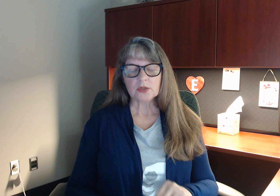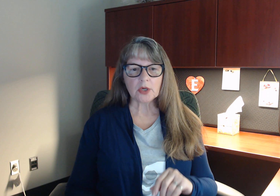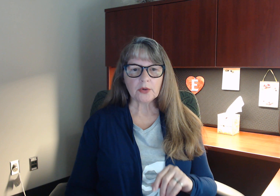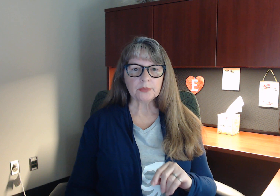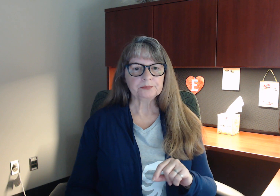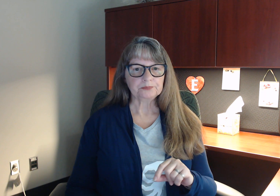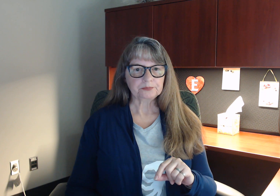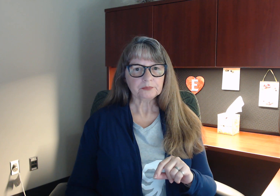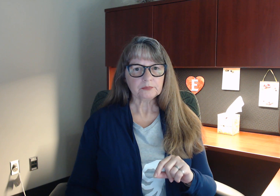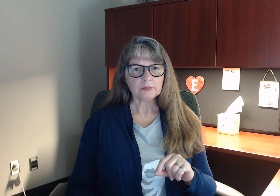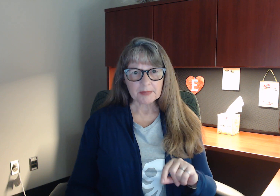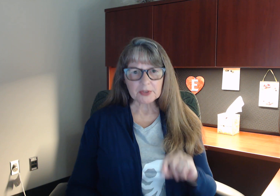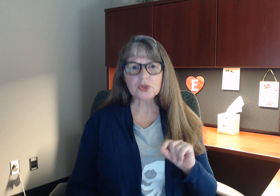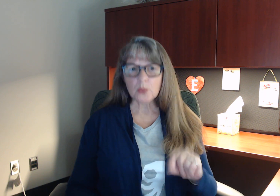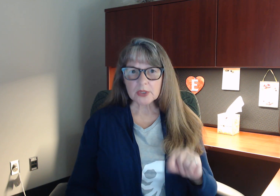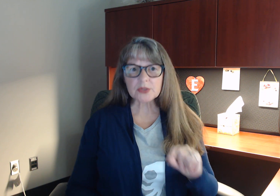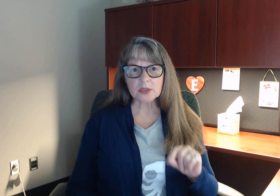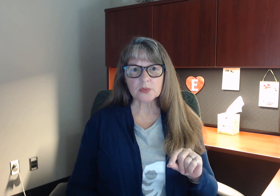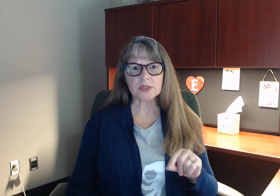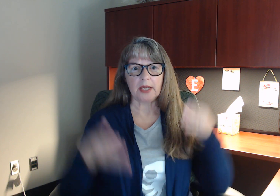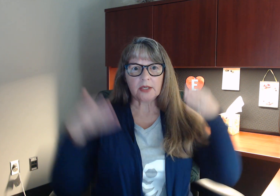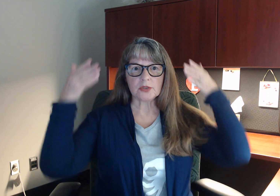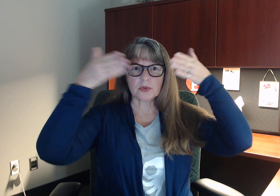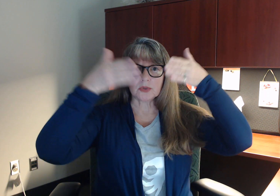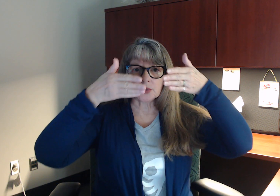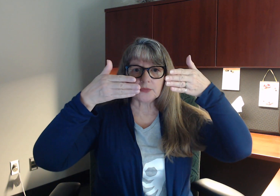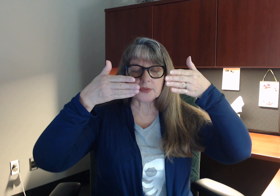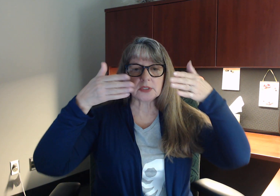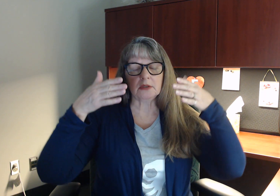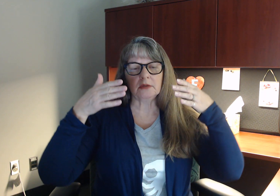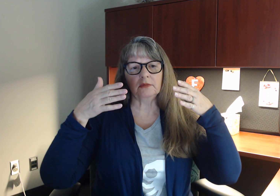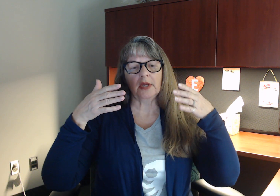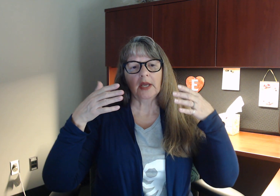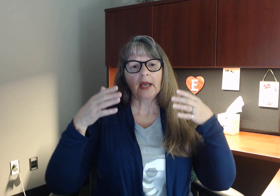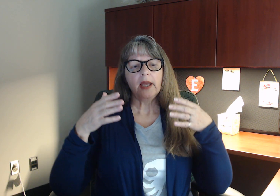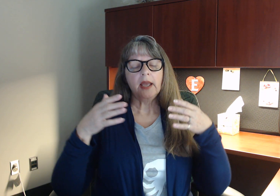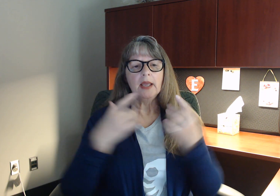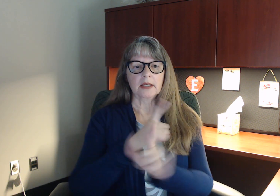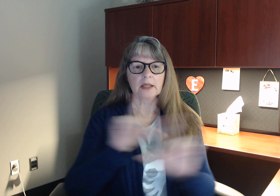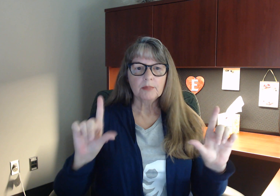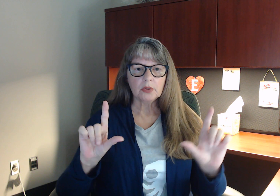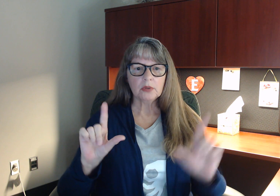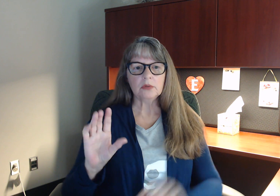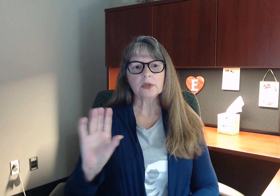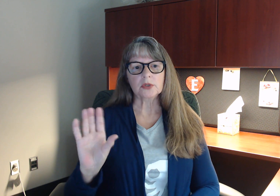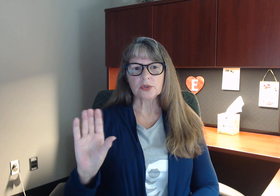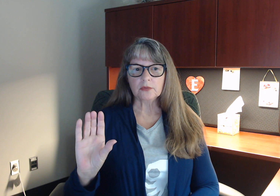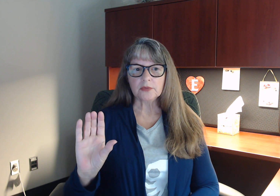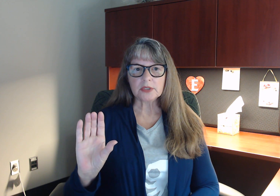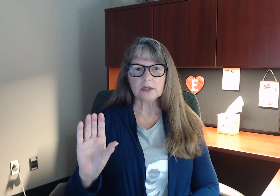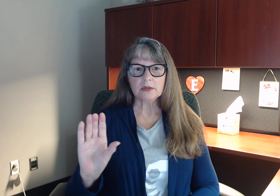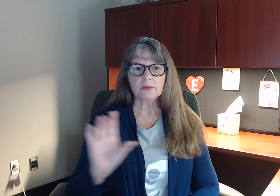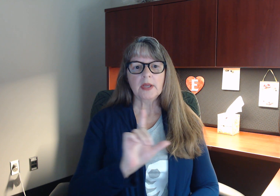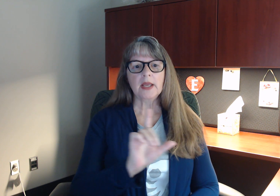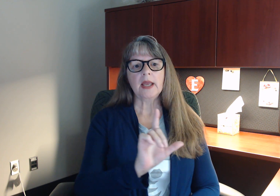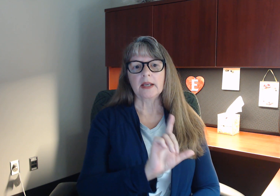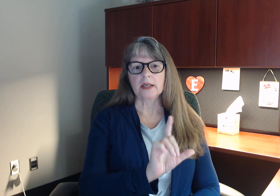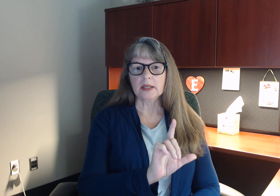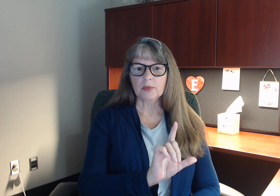So, but you will see those signs. So conservative and liberal, conservative and